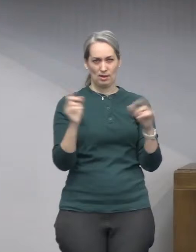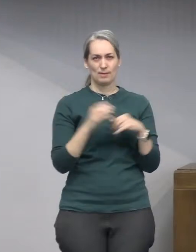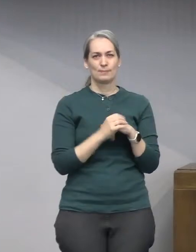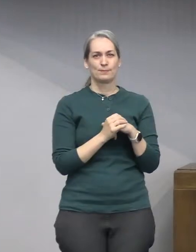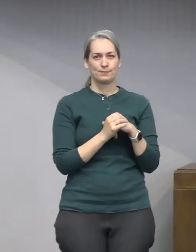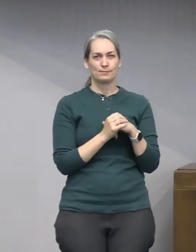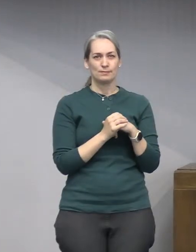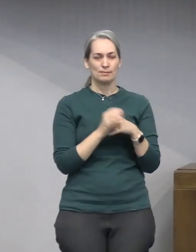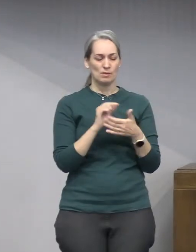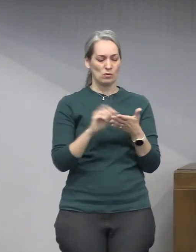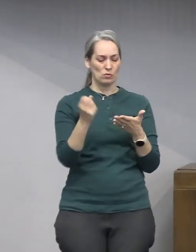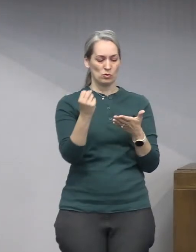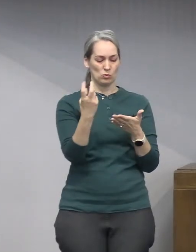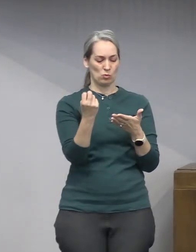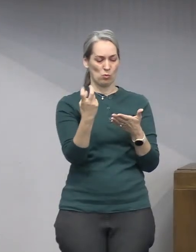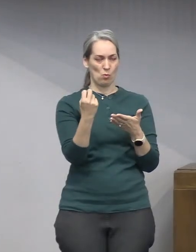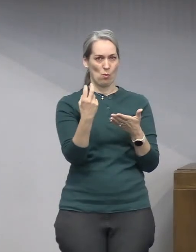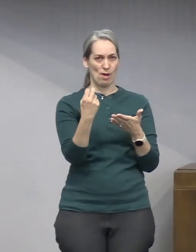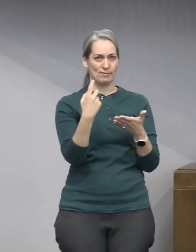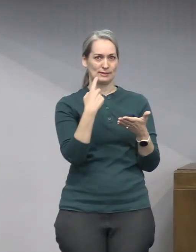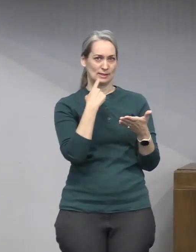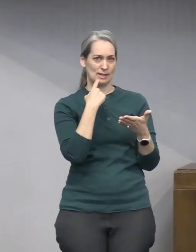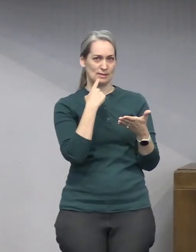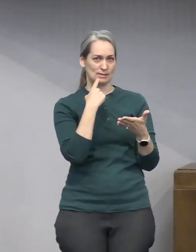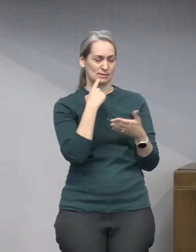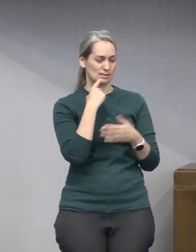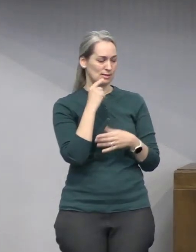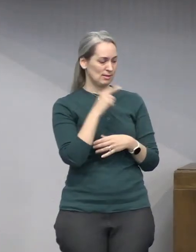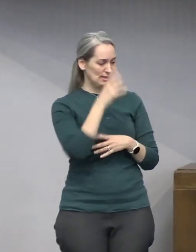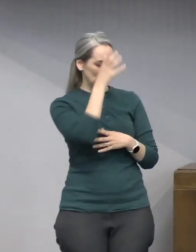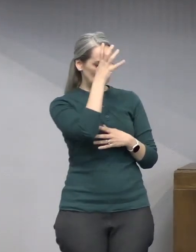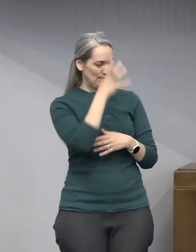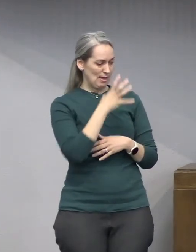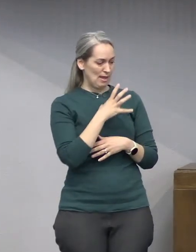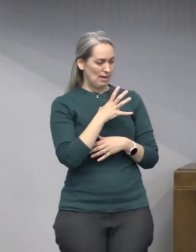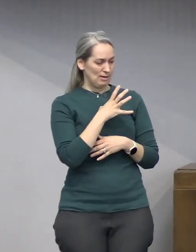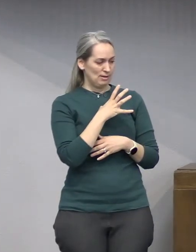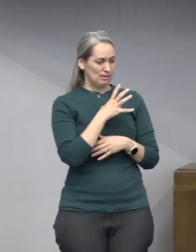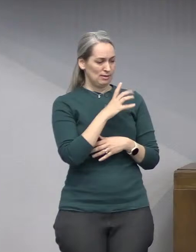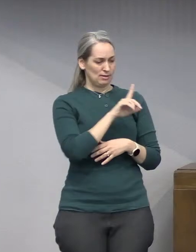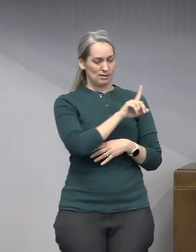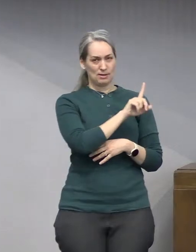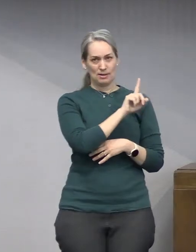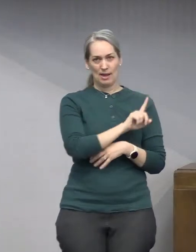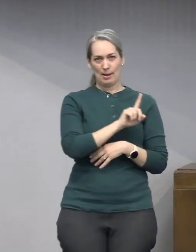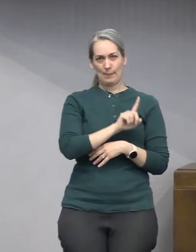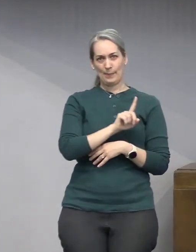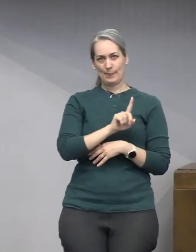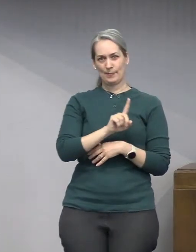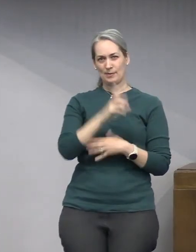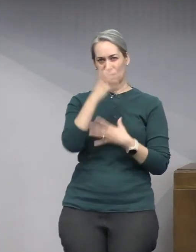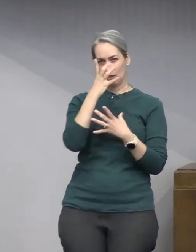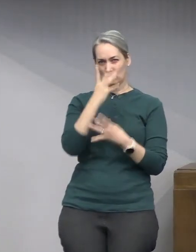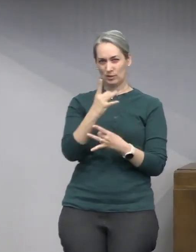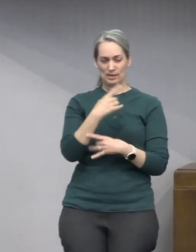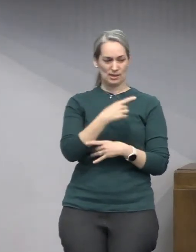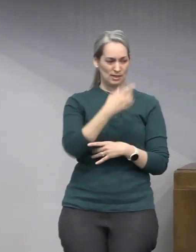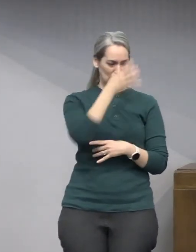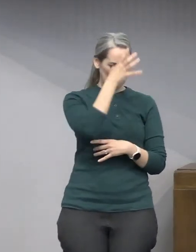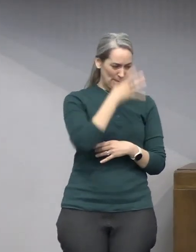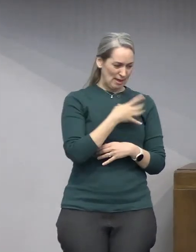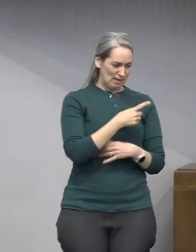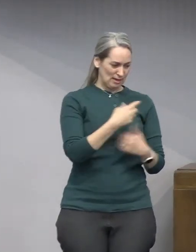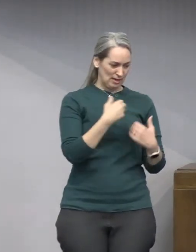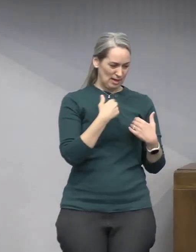Verse 12 tells us this man came along. which is interesting because this man